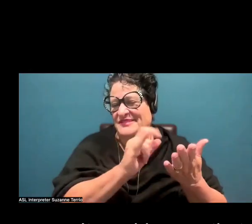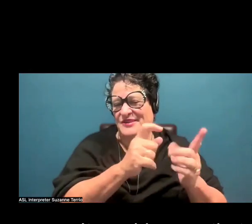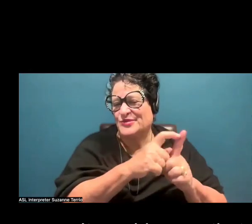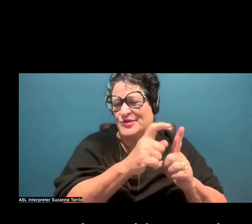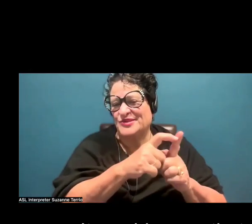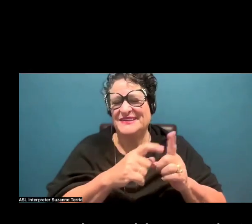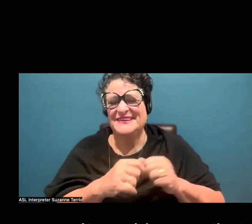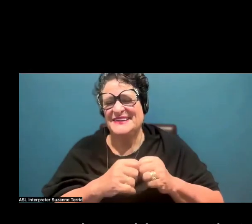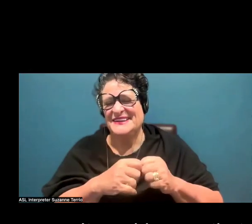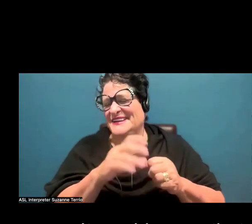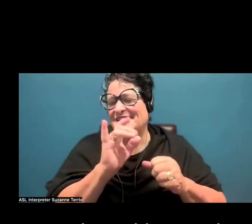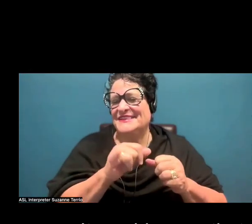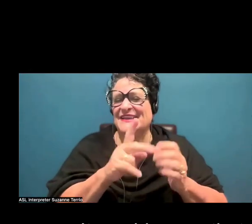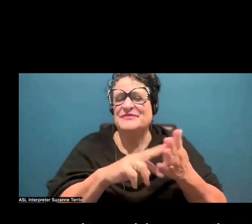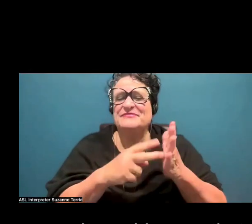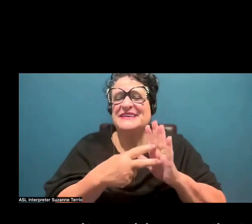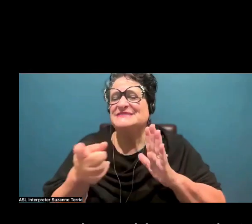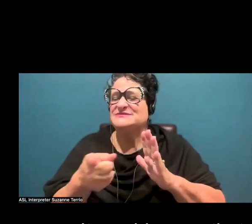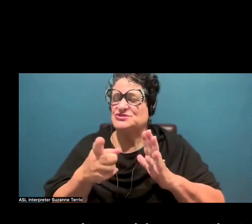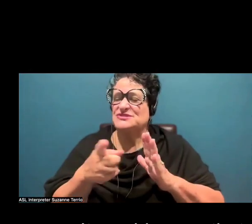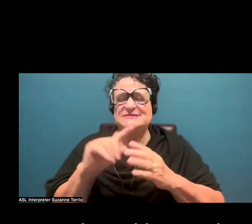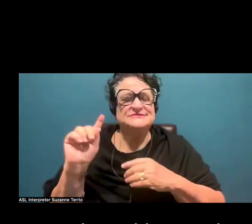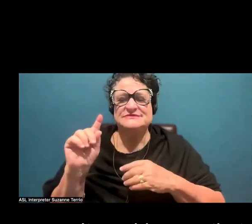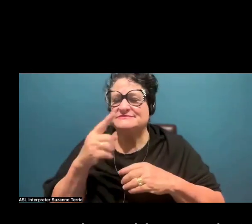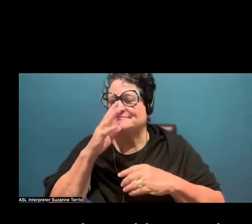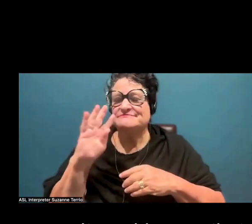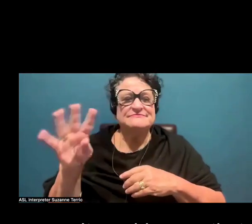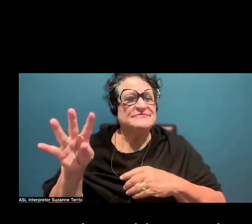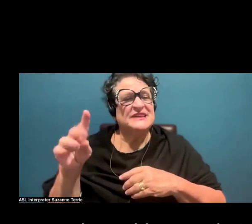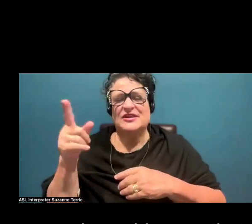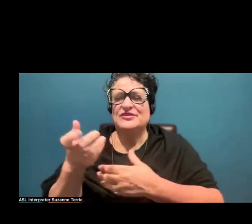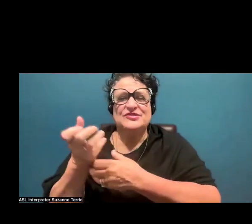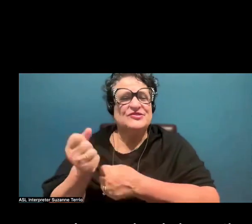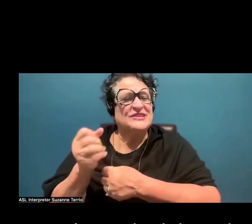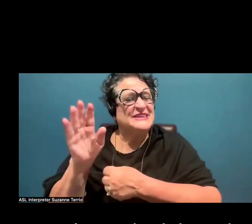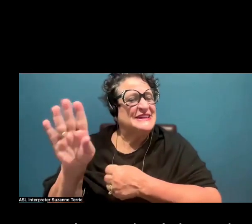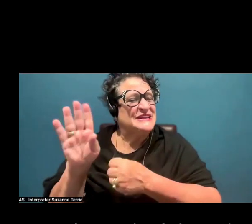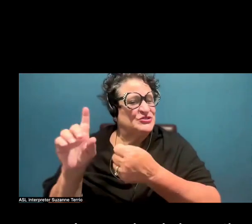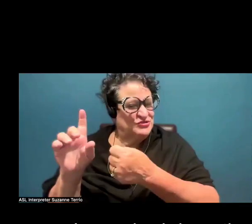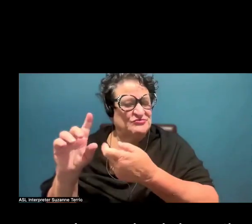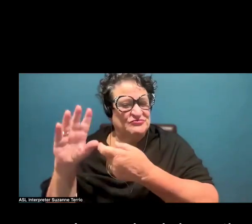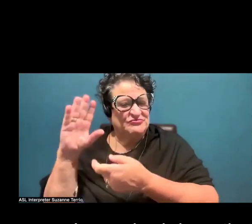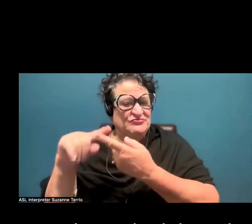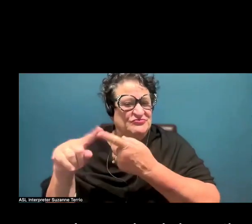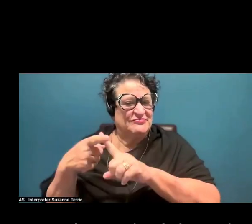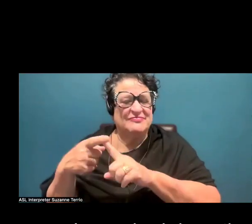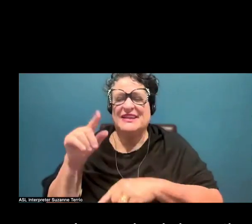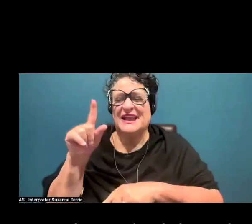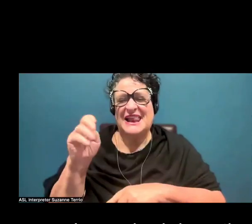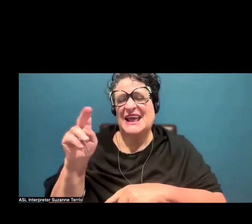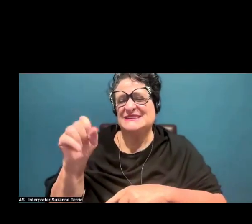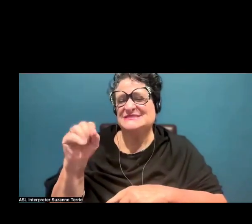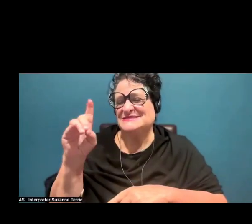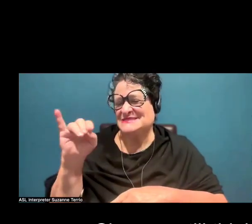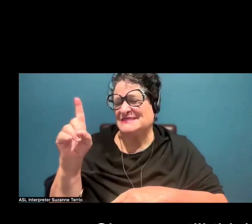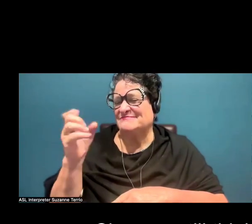mean that she was turning her back on Baba and on her own trust in his judgment. Lexus had done that years ago, whether he knew it or